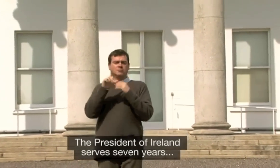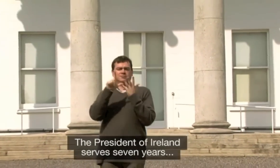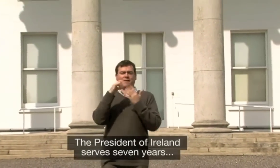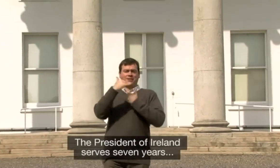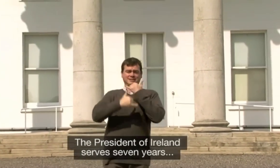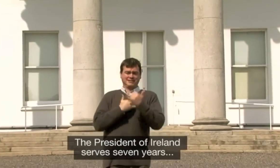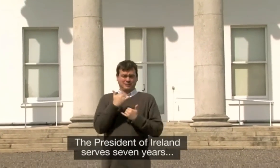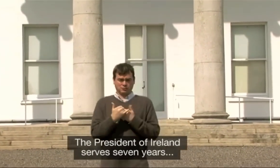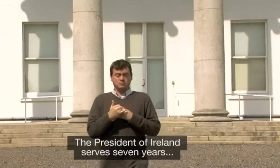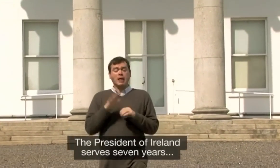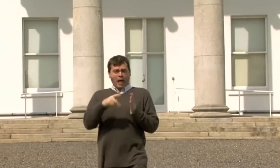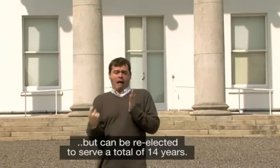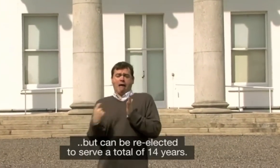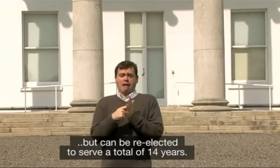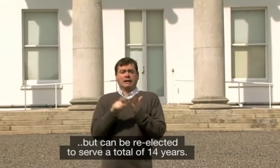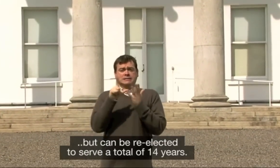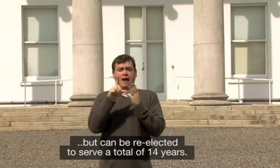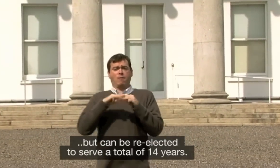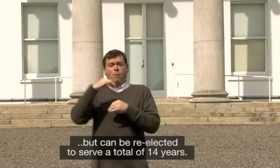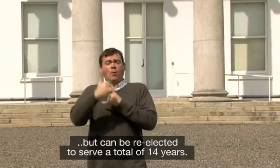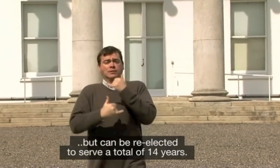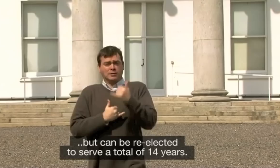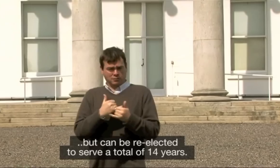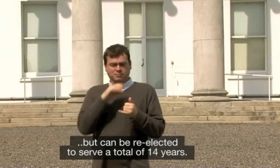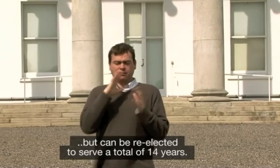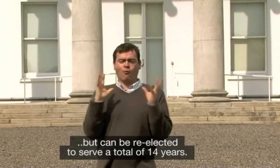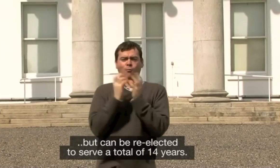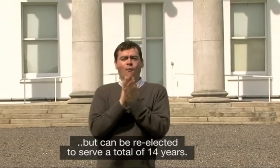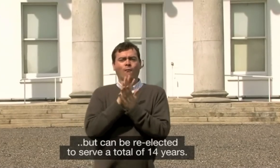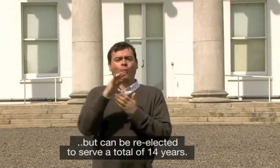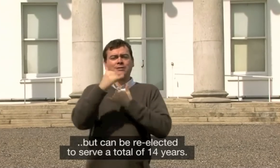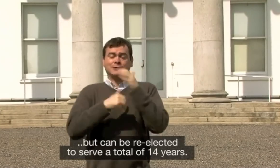7 years, but can be re-elected to serve a total of 14 years.